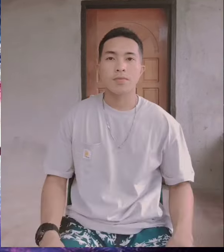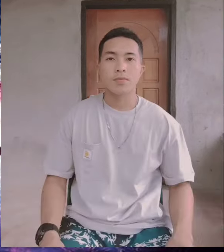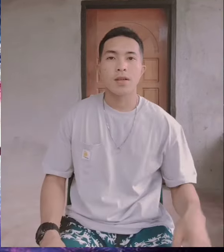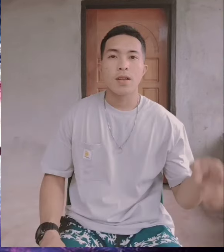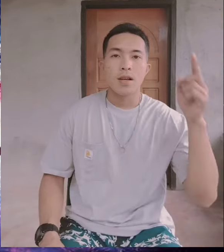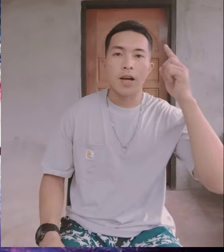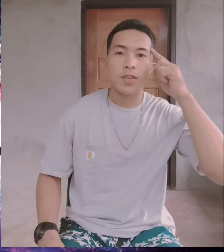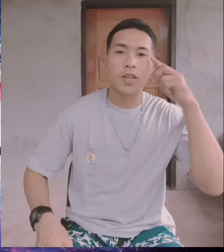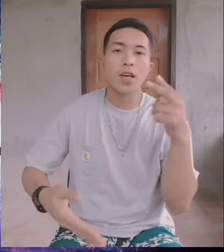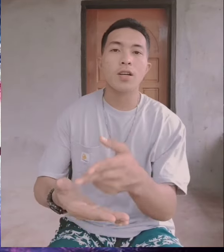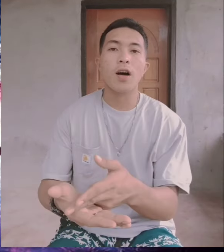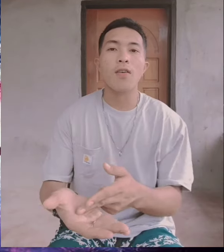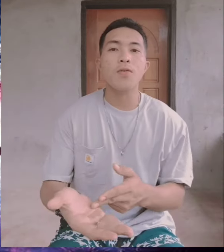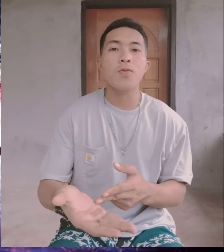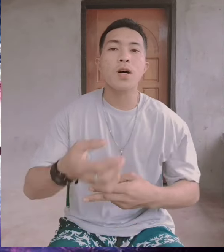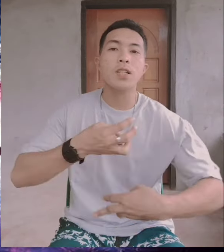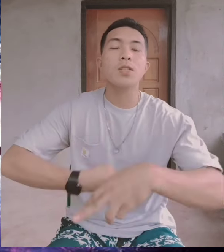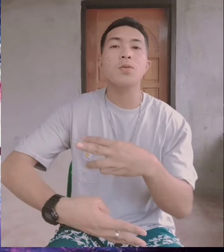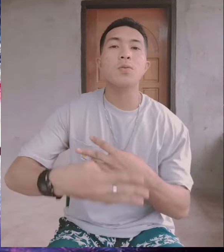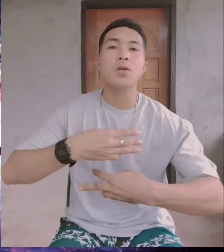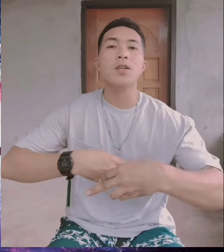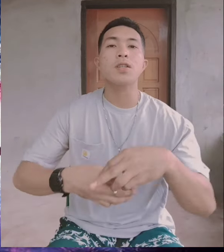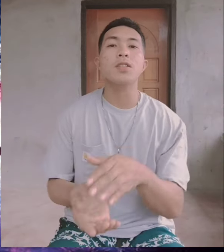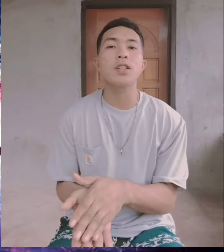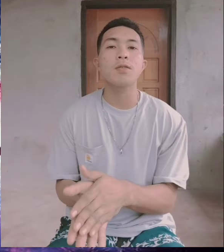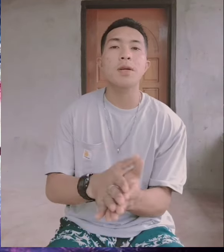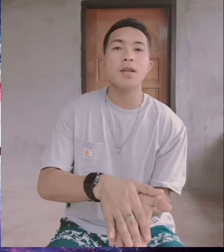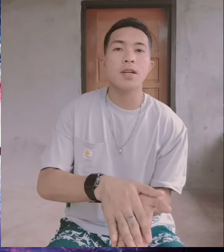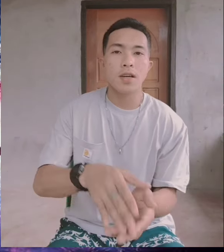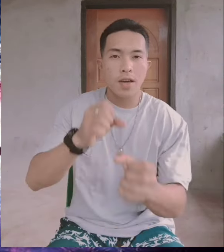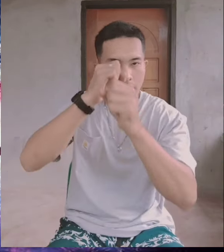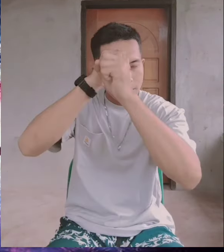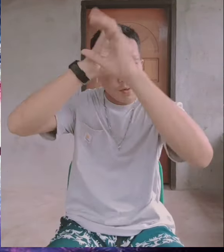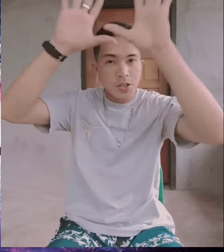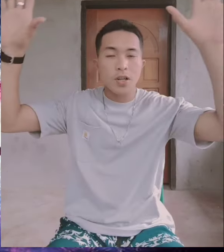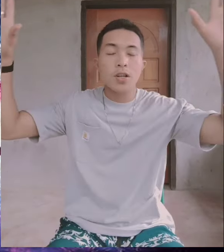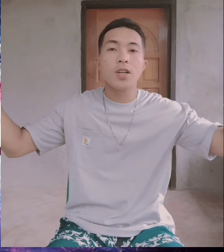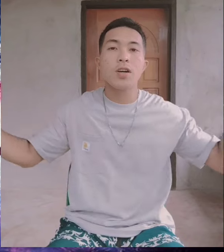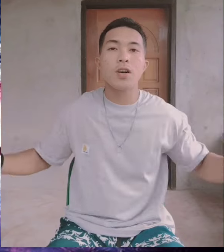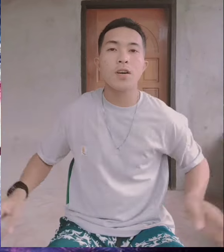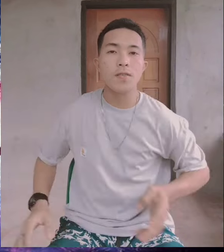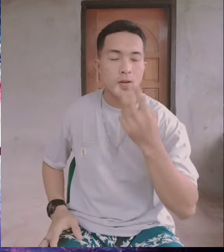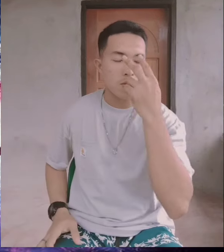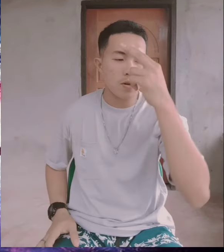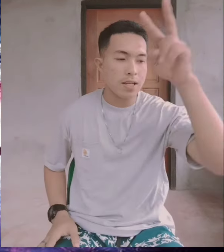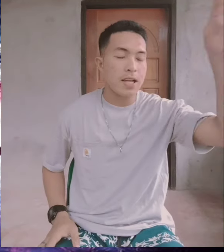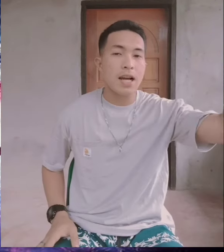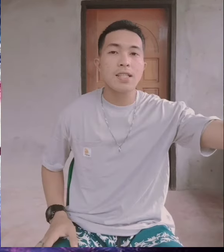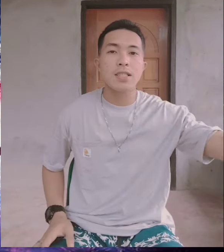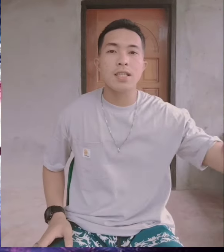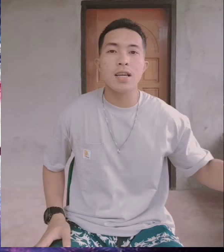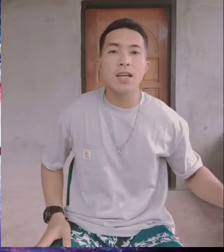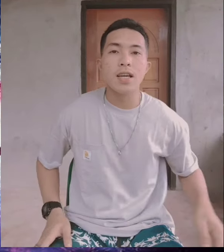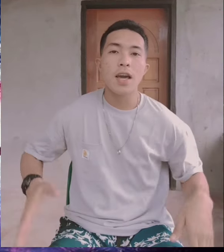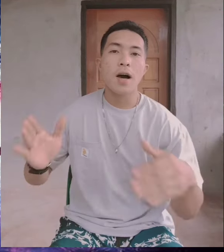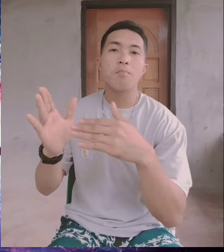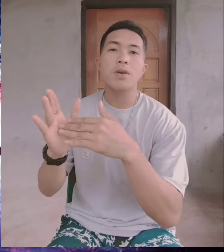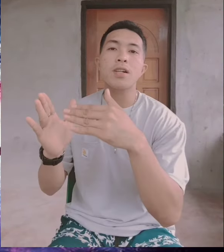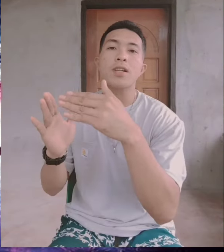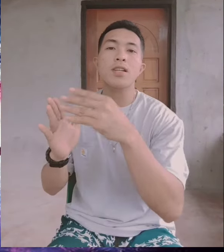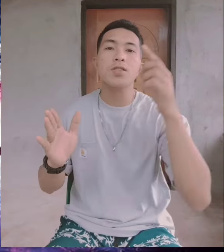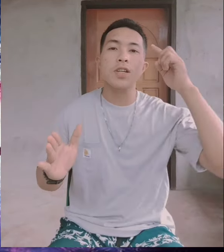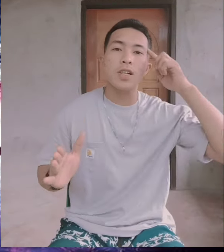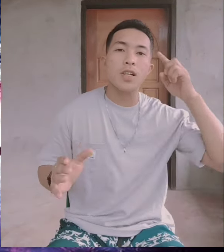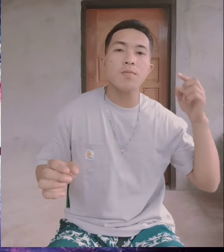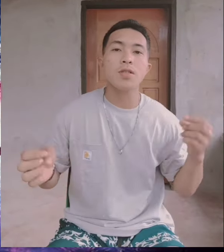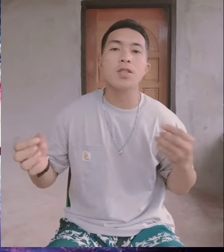I think of what the world could be A vision of the one I see A million